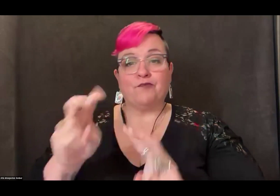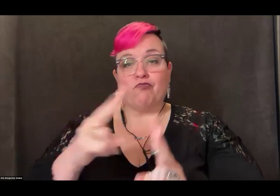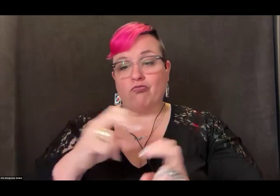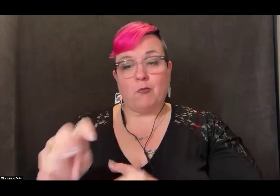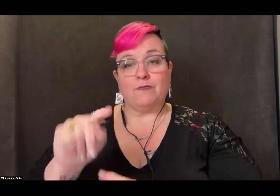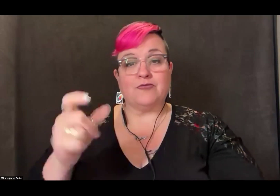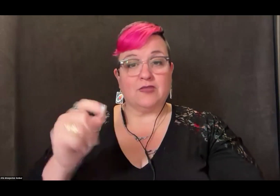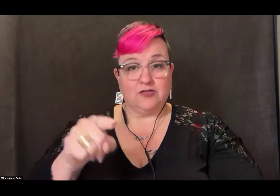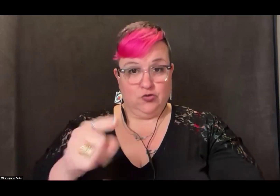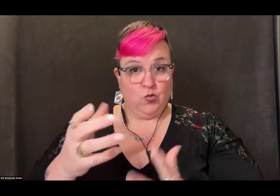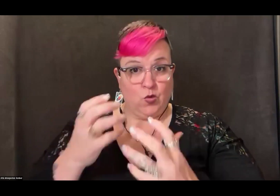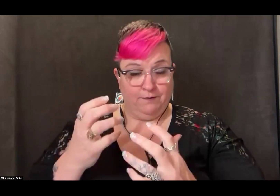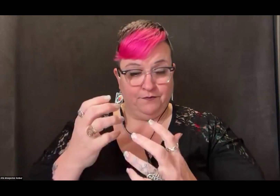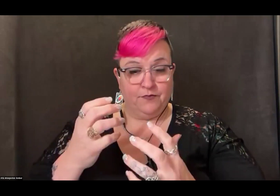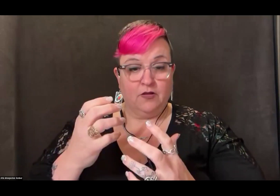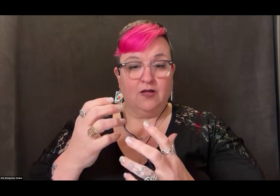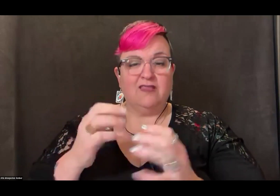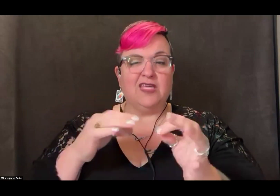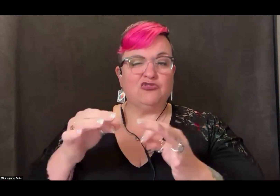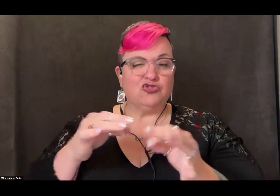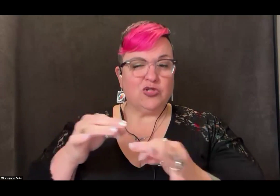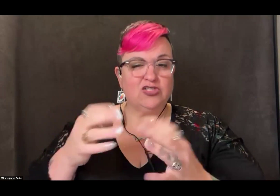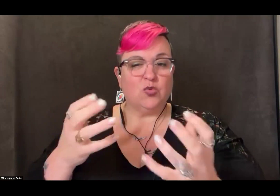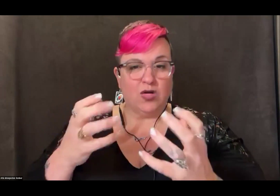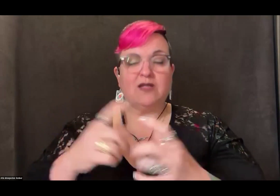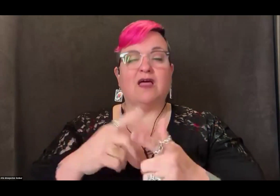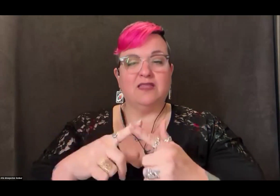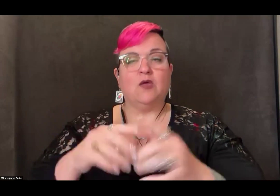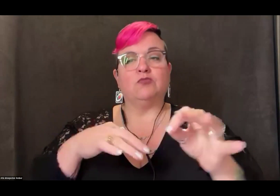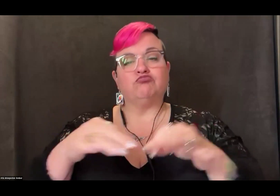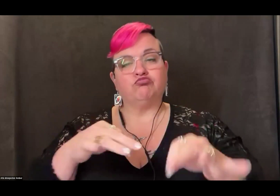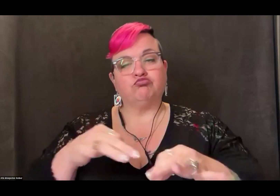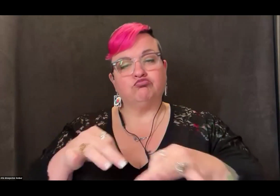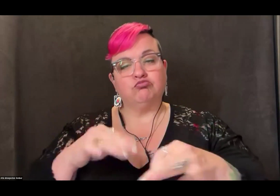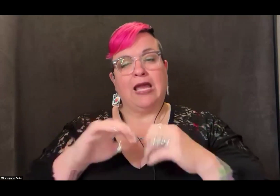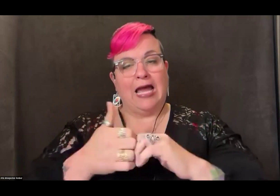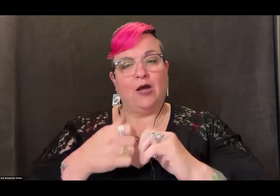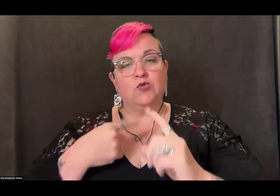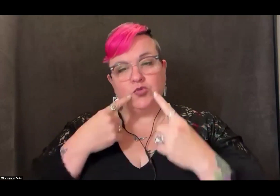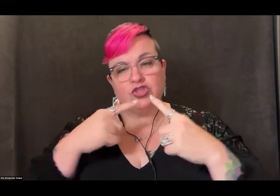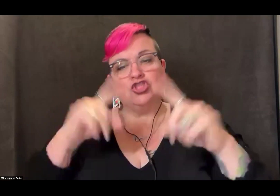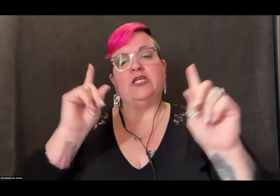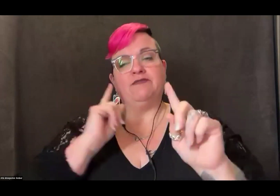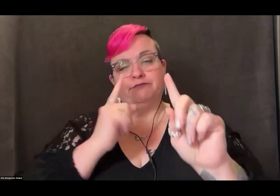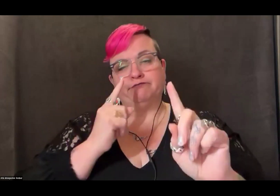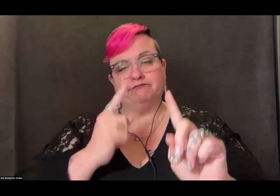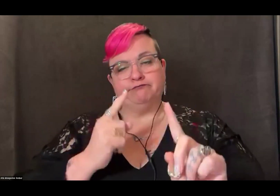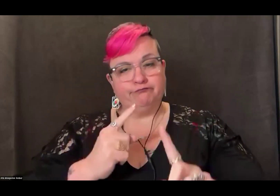in the text you want or some instructions, and it will give you instructions on how to achieve what you want to